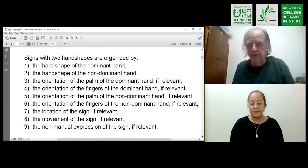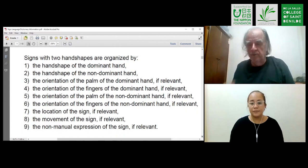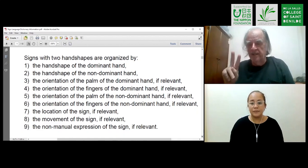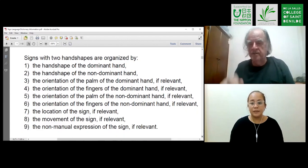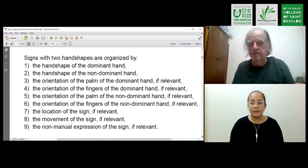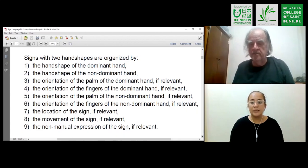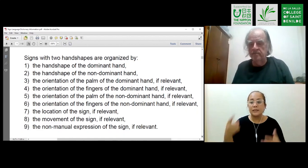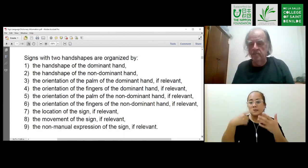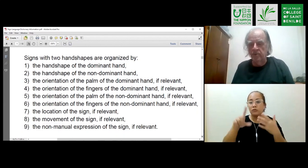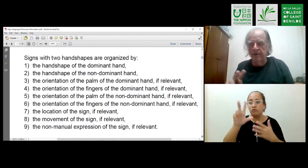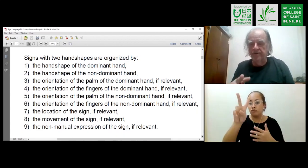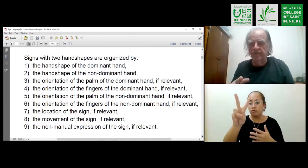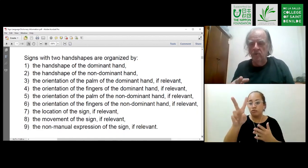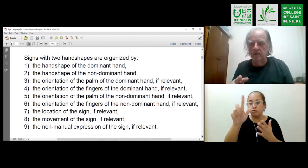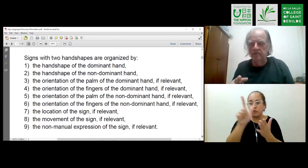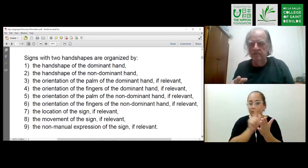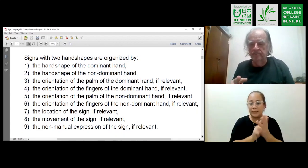2 lessons, 3 and 4,